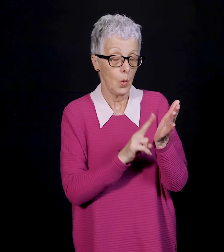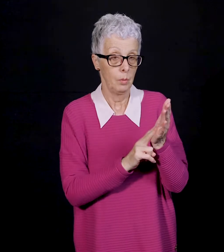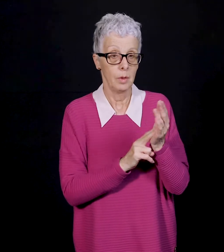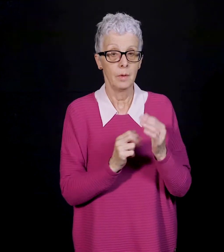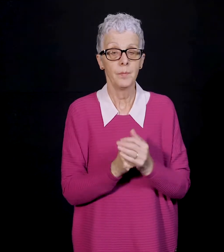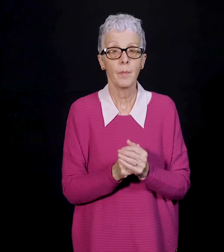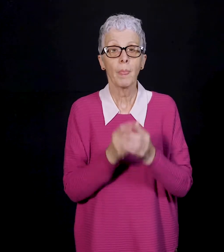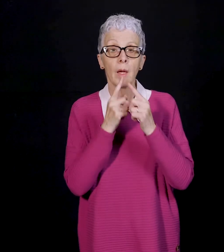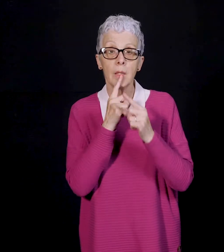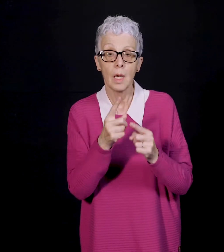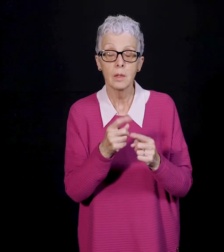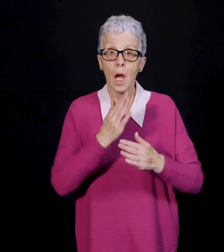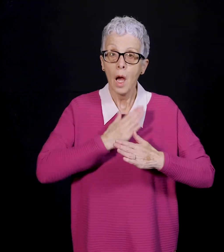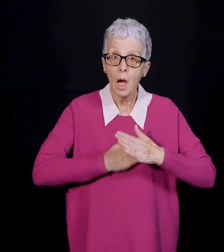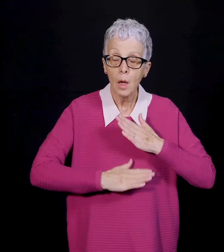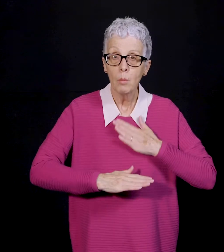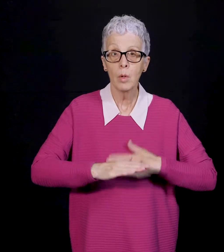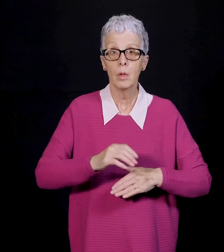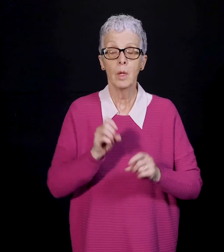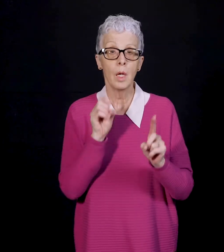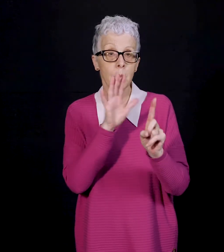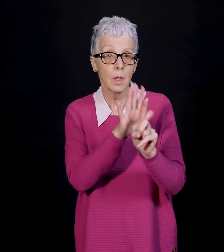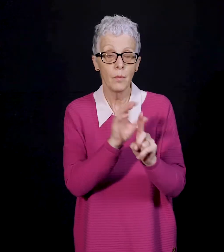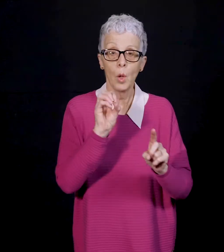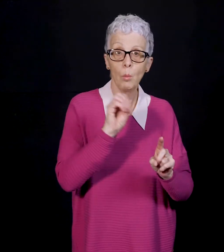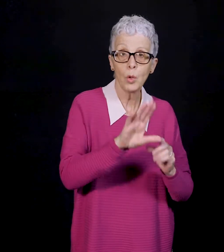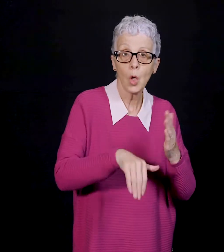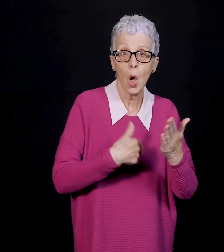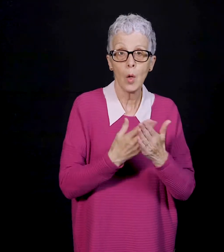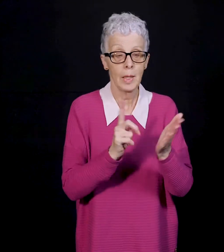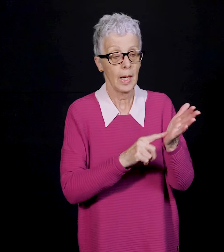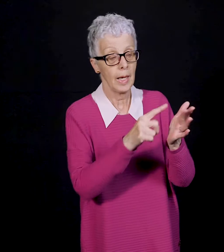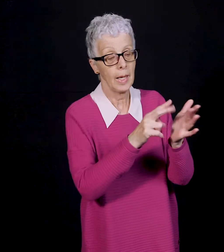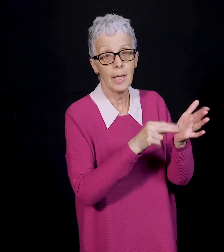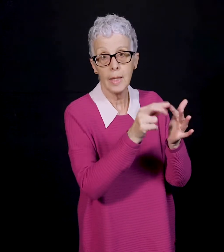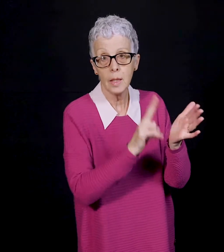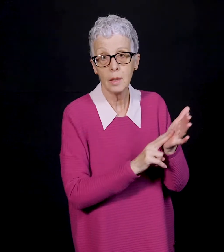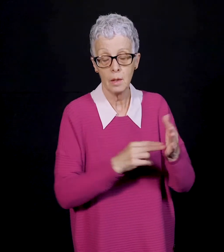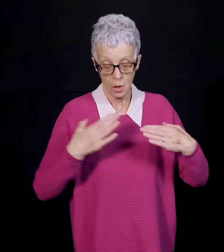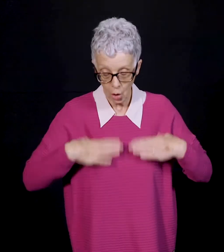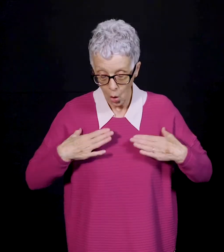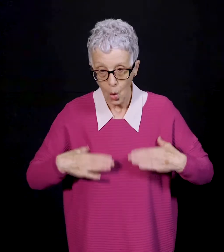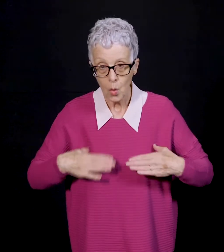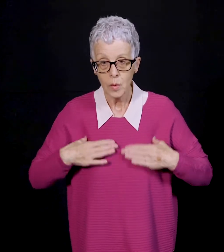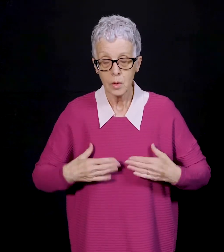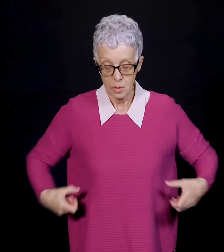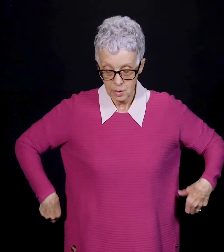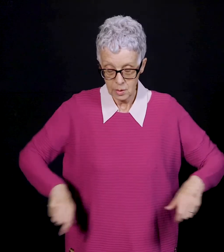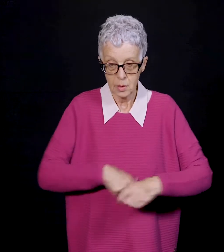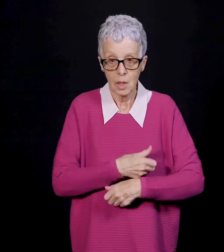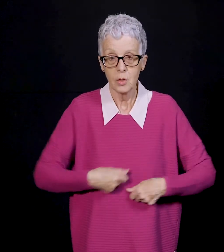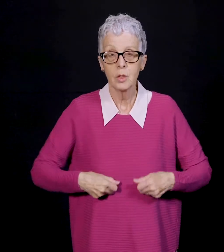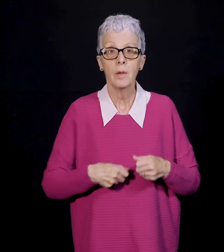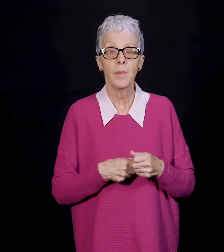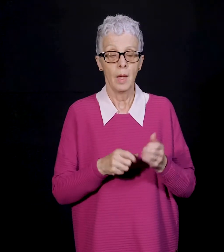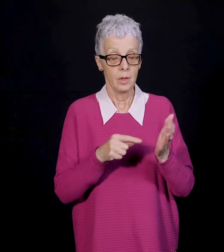And it tells us that he's to humble himself. He was to put on linen garments. It was a linen shirt, shorts, a sash around his middle, and a turban